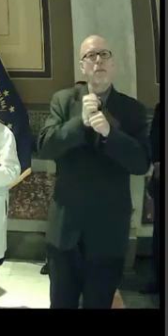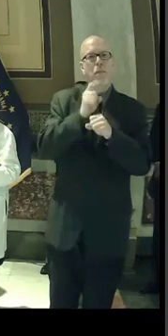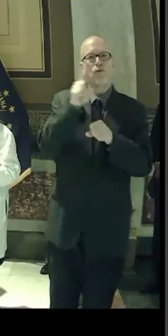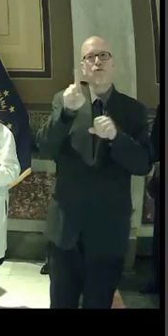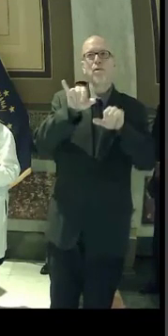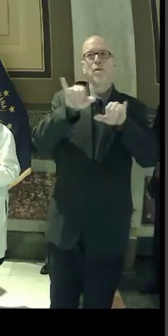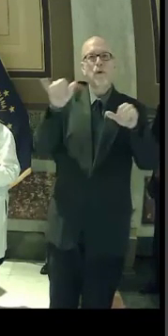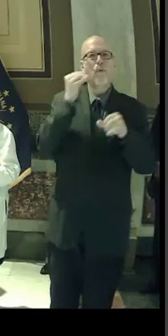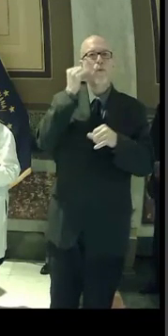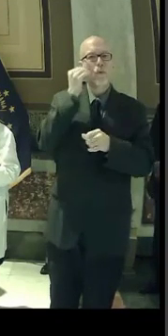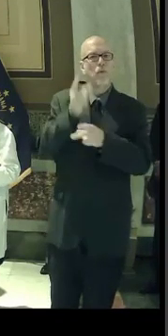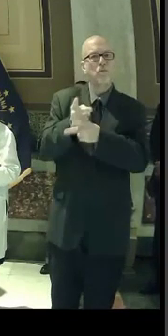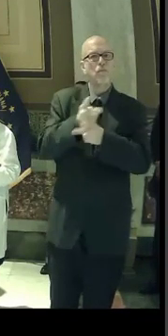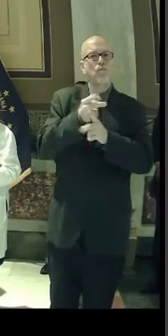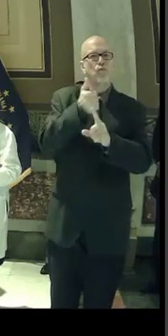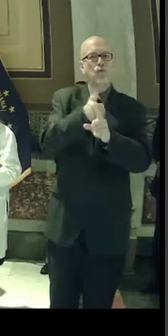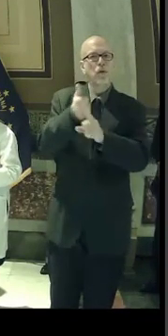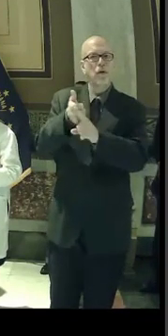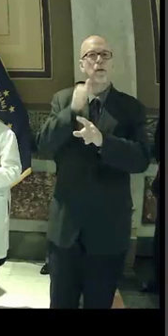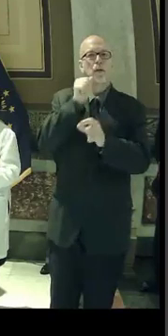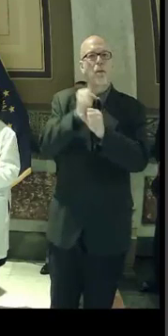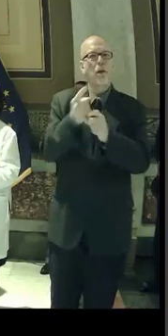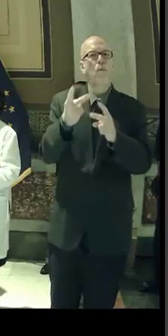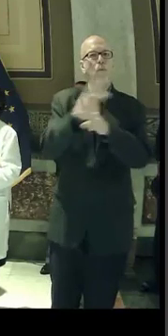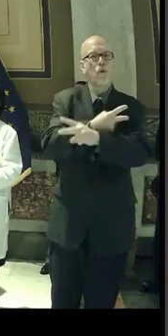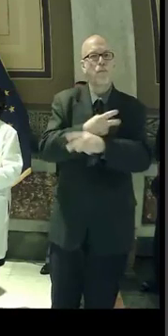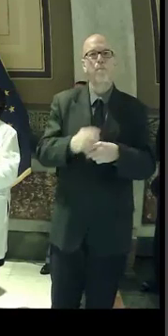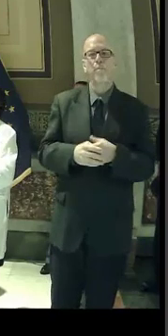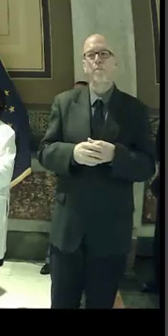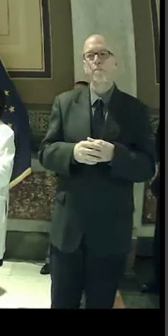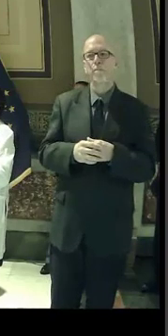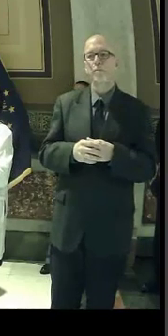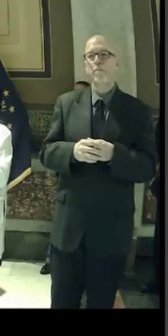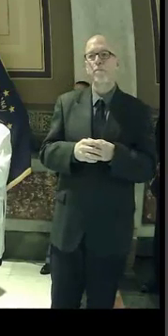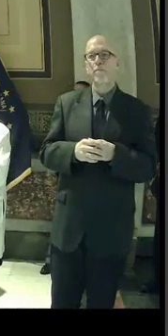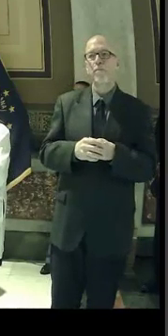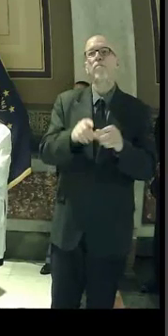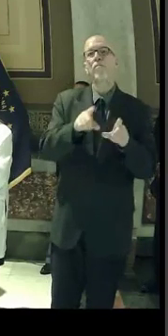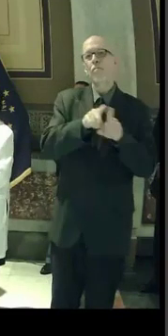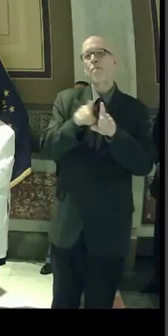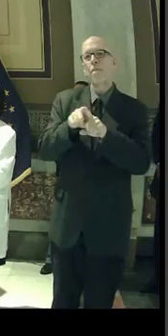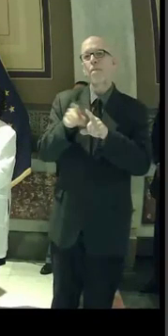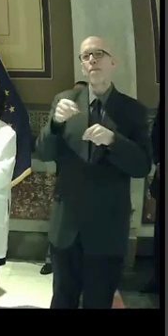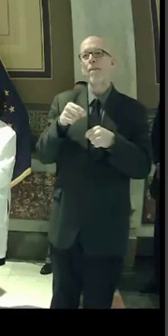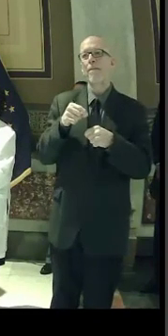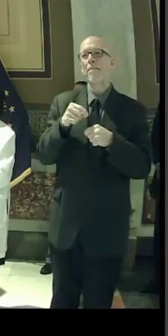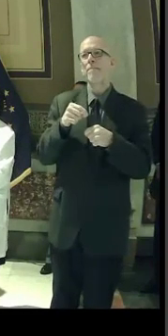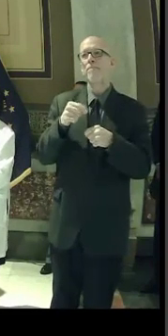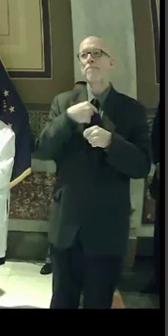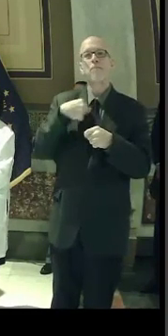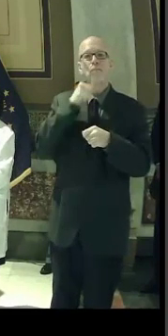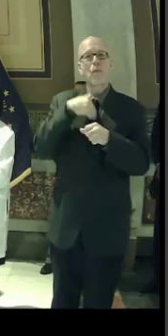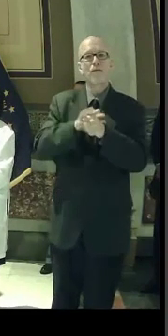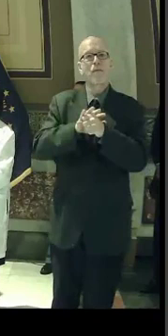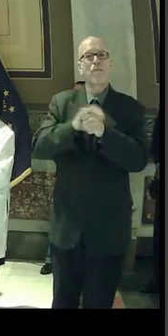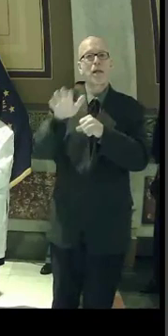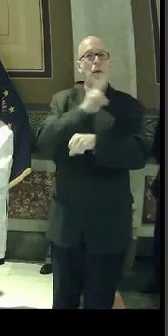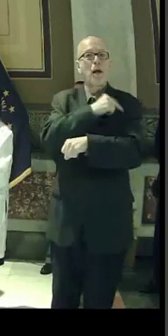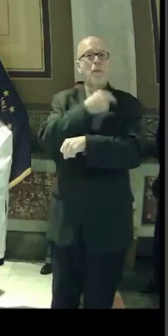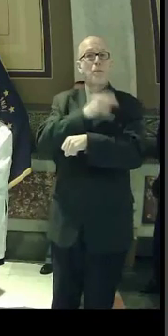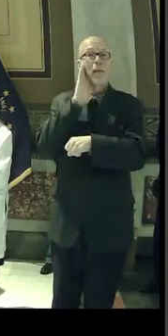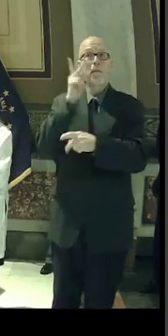don't have enough healthcare workers as this worsens. Additionally, we don't have enough beds. There's too many people getting sick. So